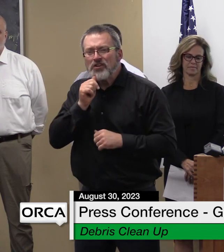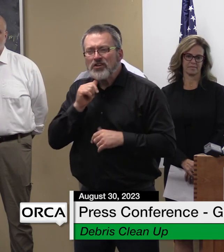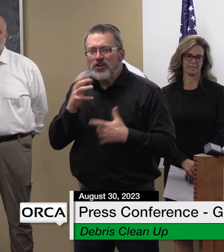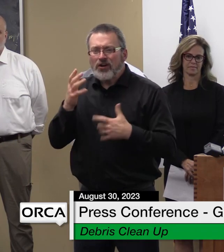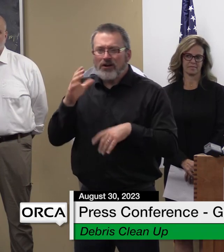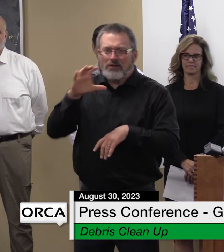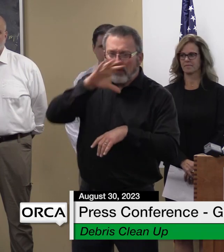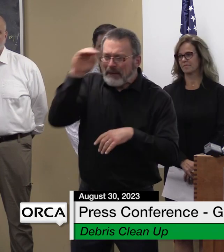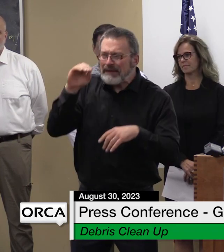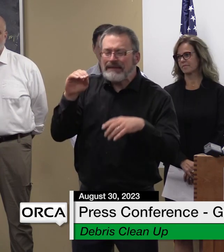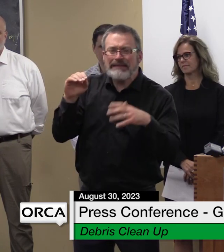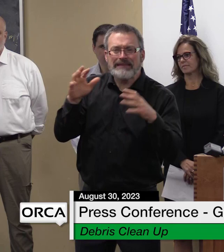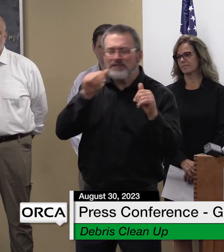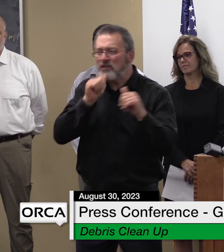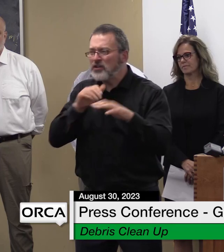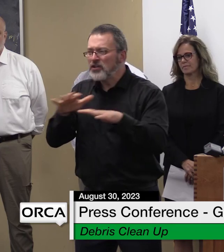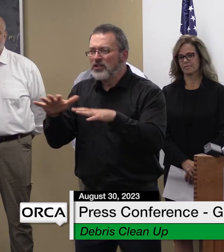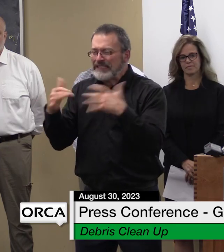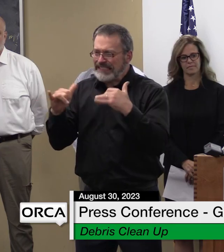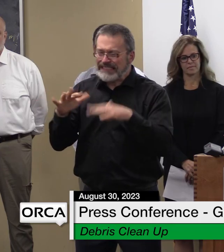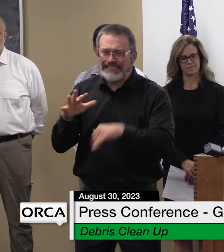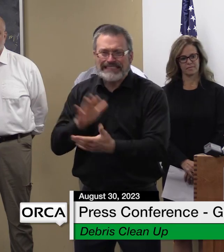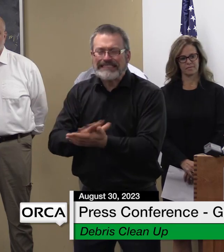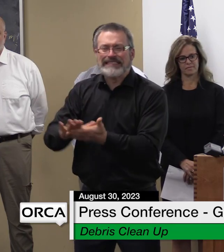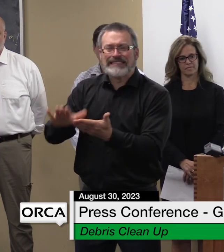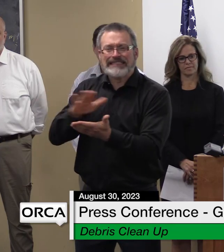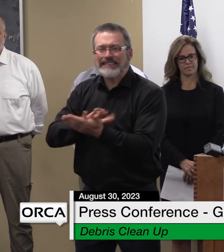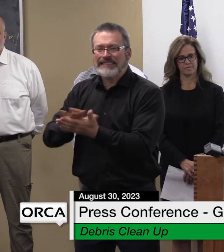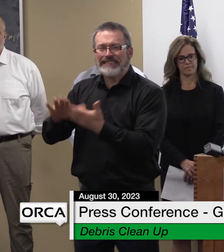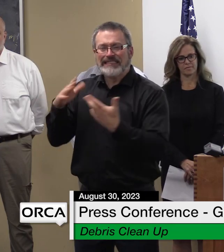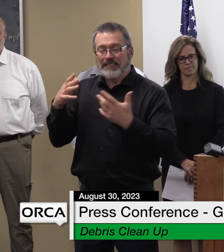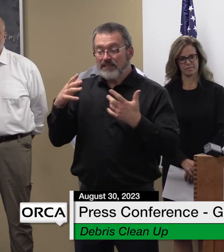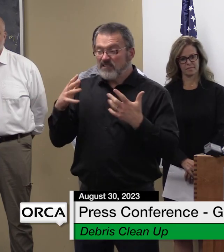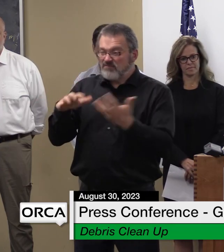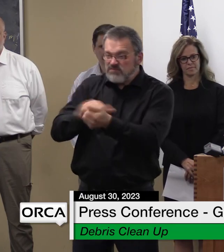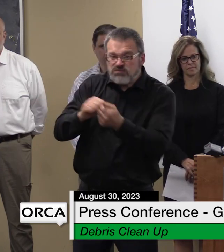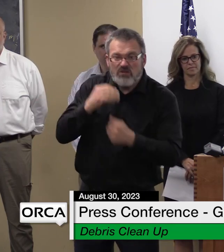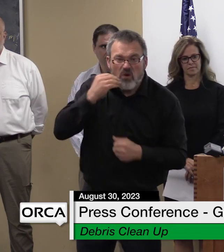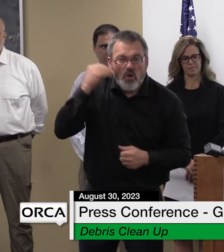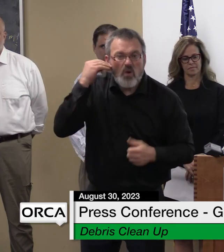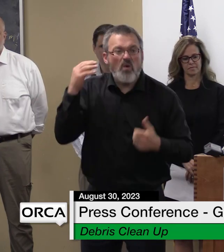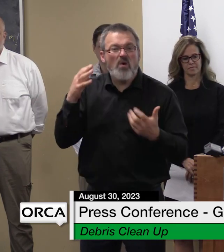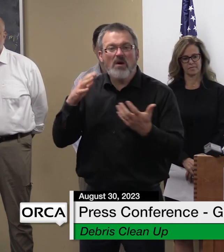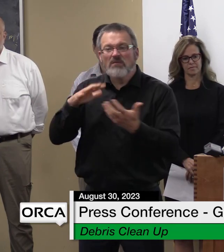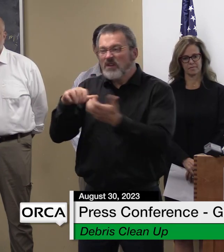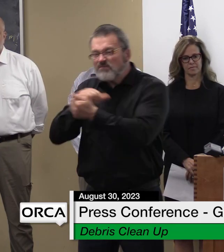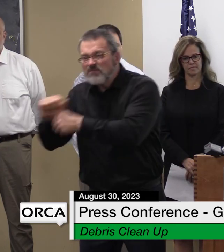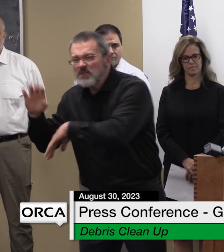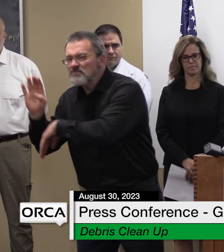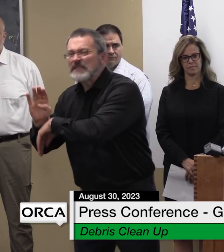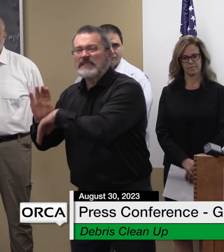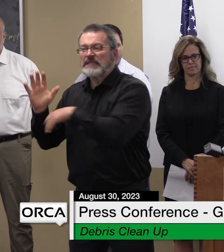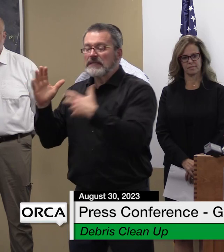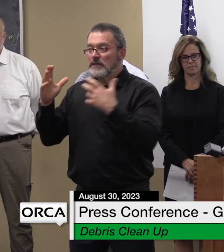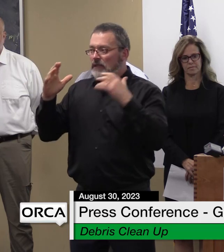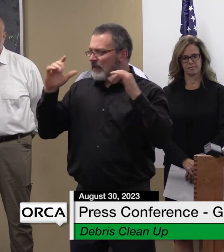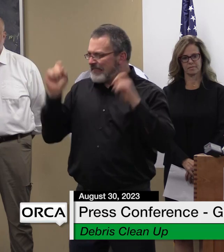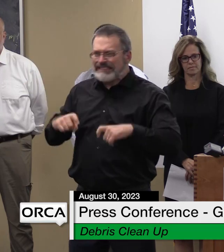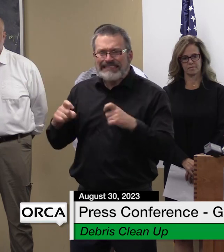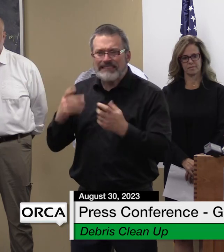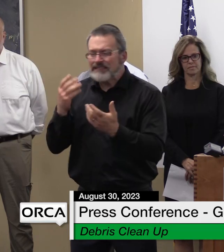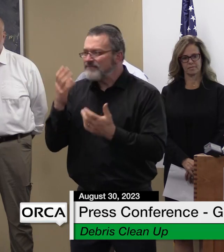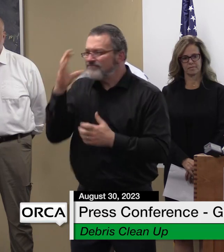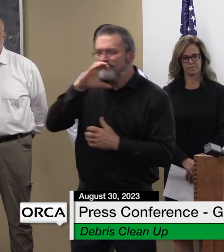day. They're still mucking out their homes, repairing damage, and searching for funding so they can pay their bills